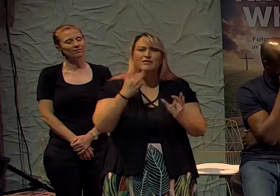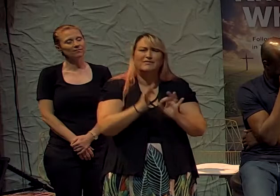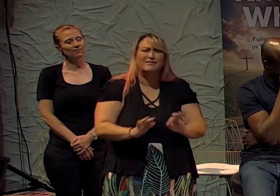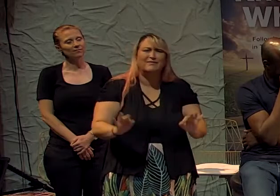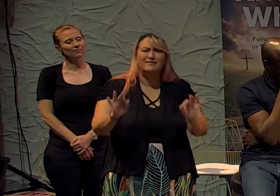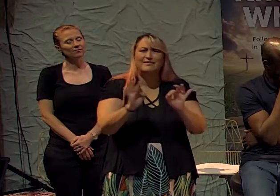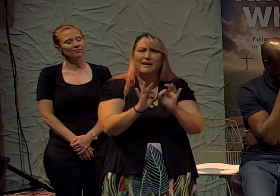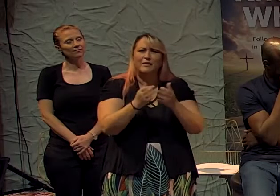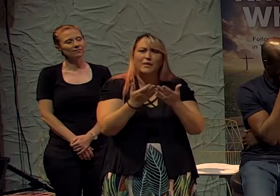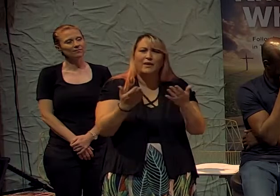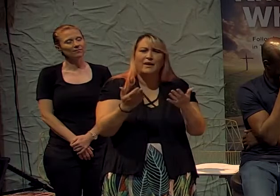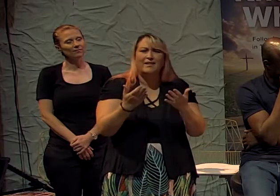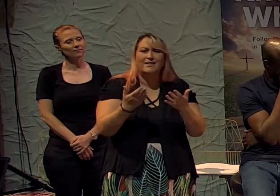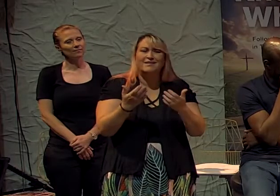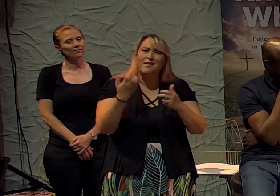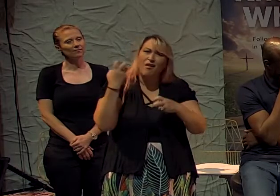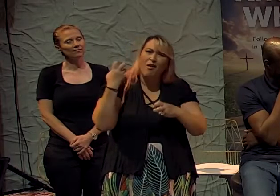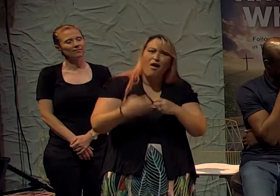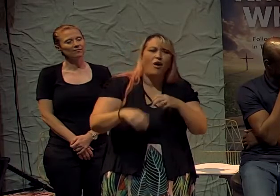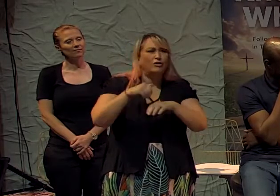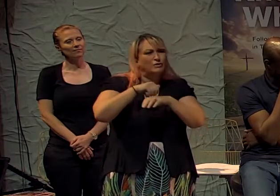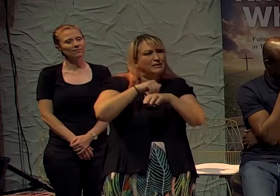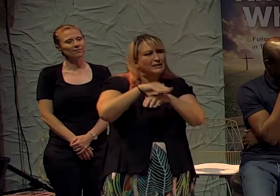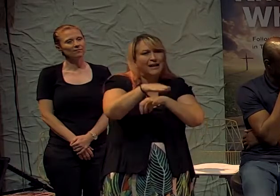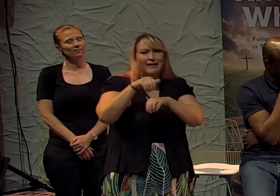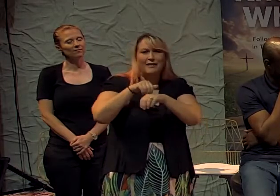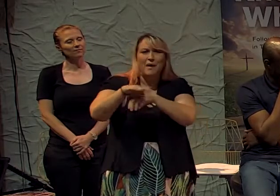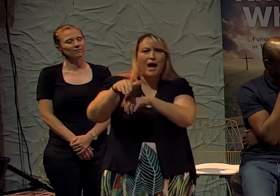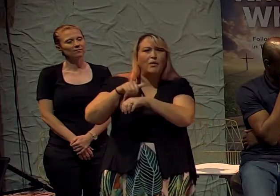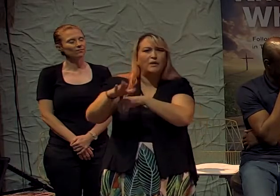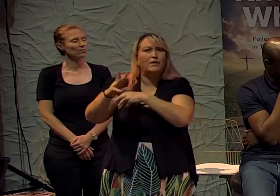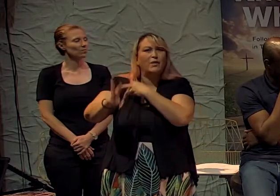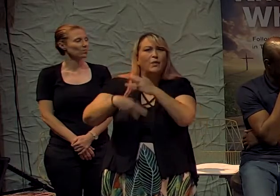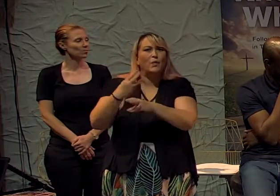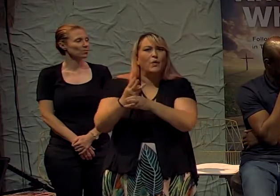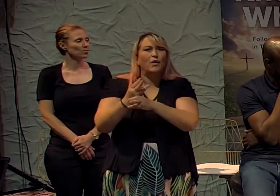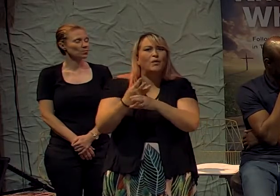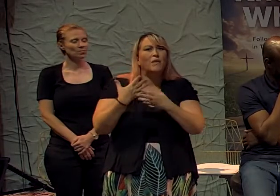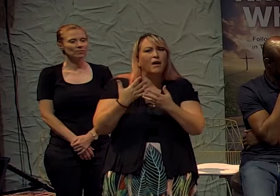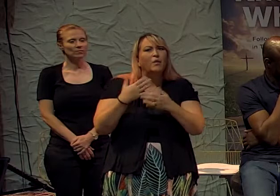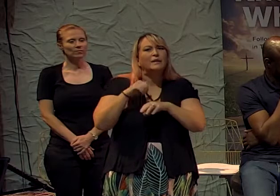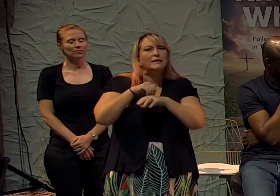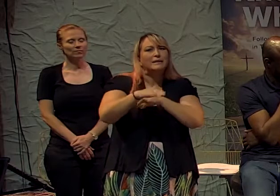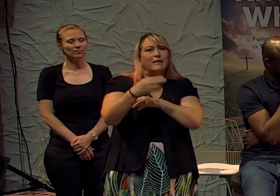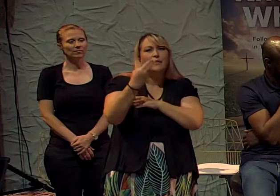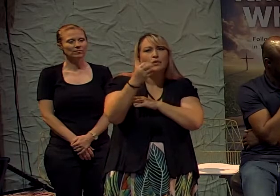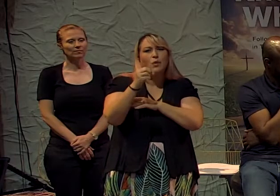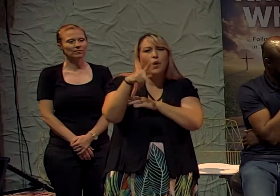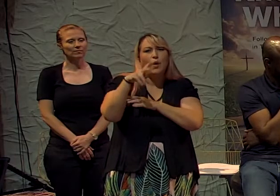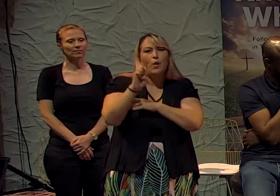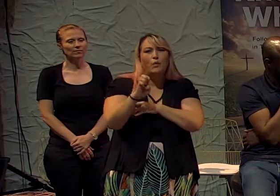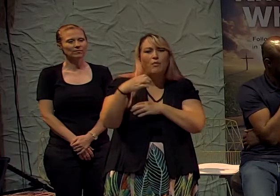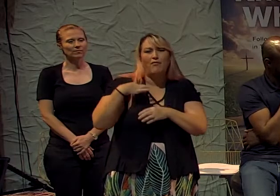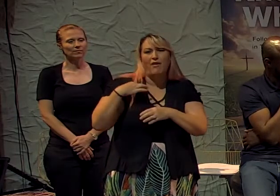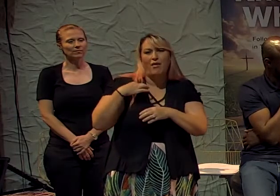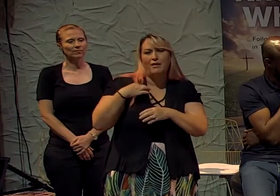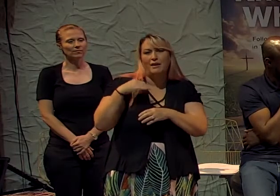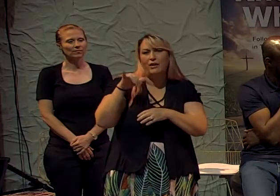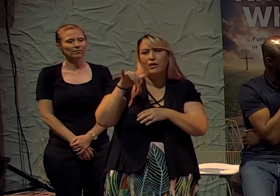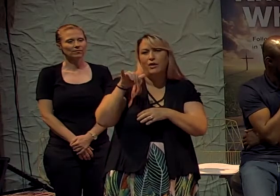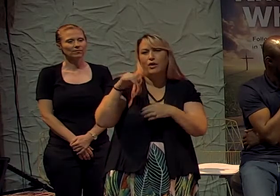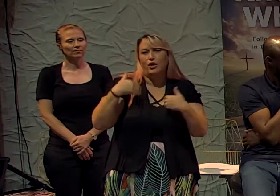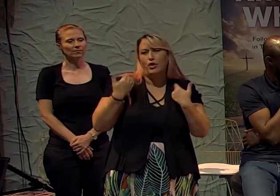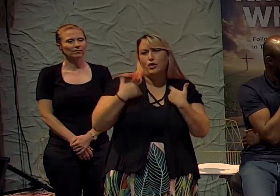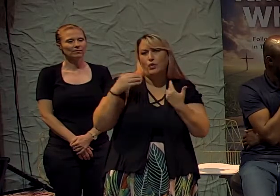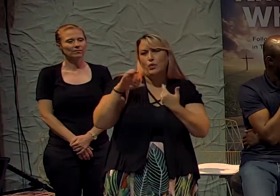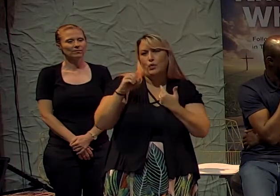we did was, you know, it's hard to send them out into the world, but we sent them off onto Hope Volunteer Youth Corps. And wow,